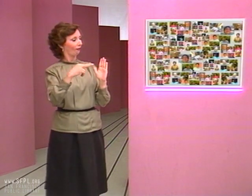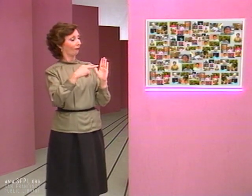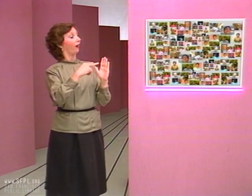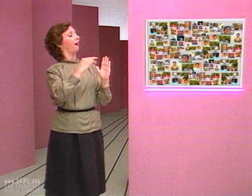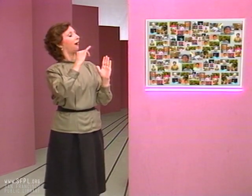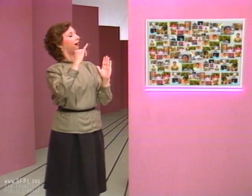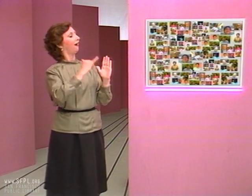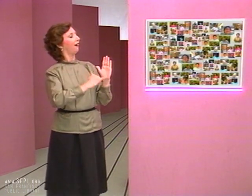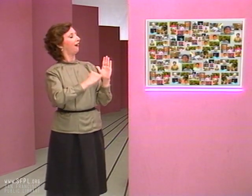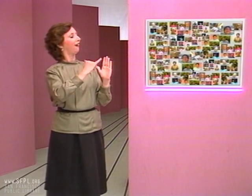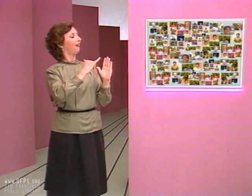minority experiences.